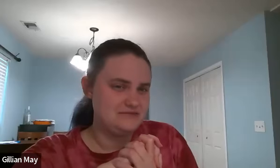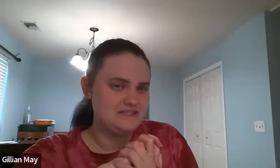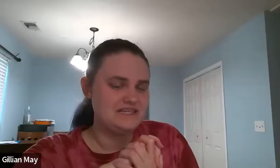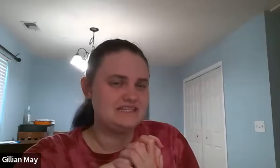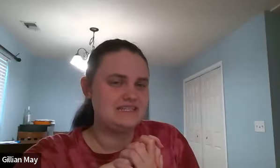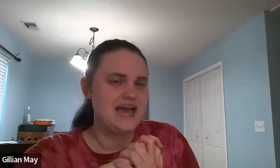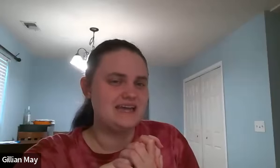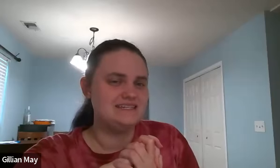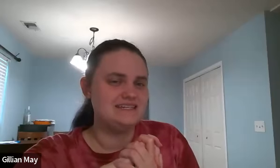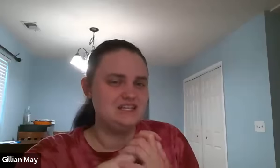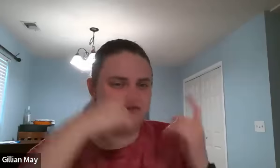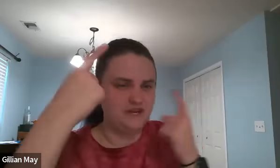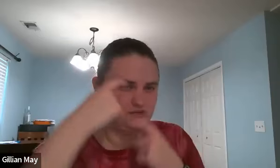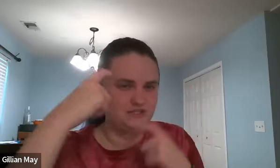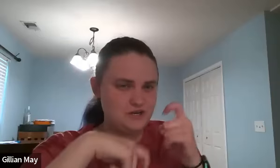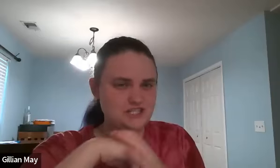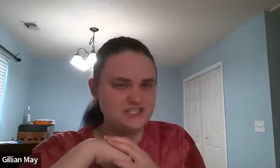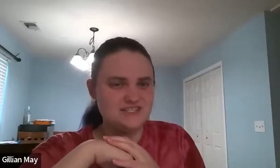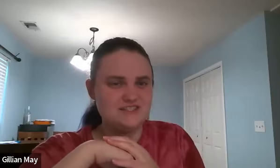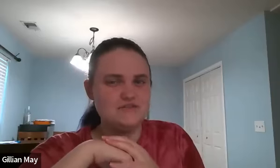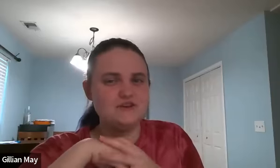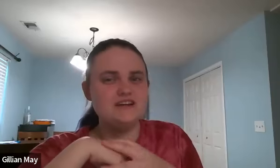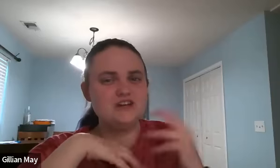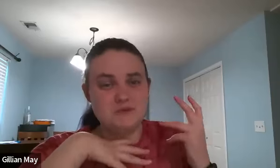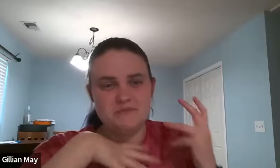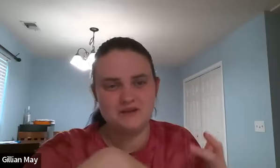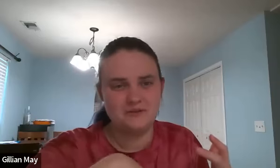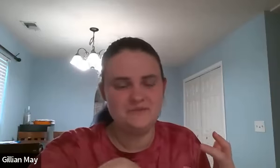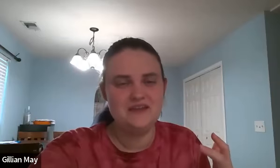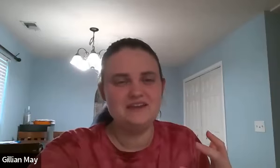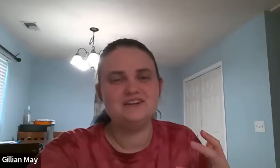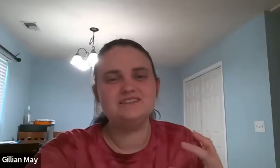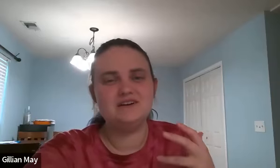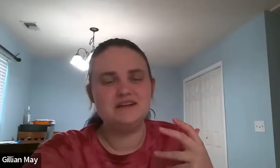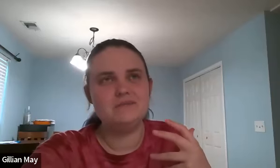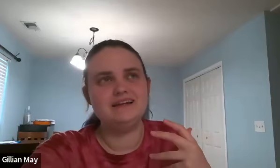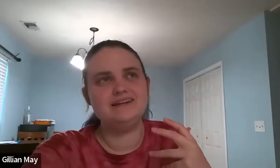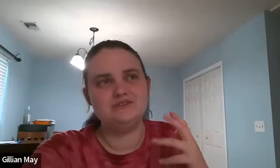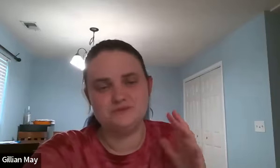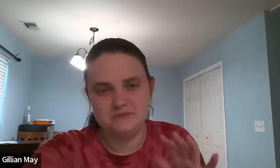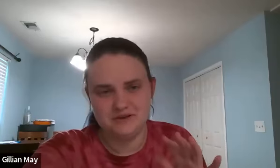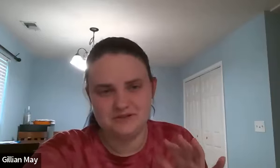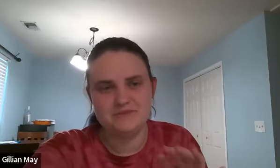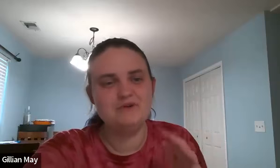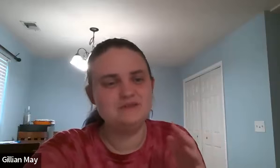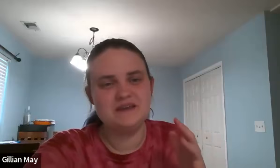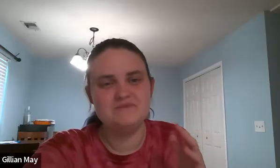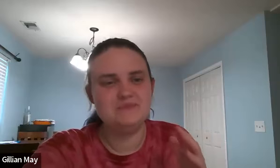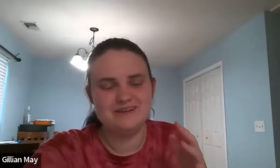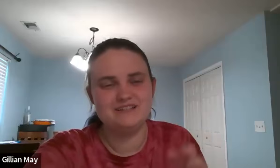difference is that your facial expressions. So if you're going to talk about a pickle, you're not talking, I mean, I know there's sweet pickles, but most of the time people are not talking